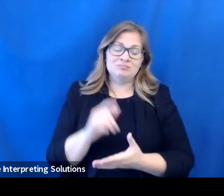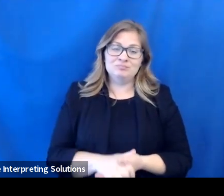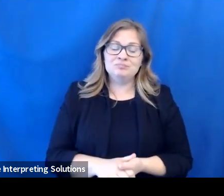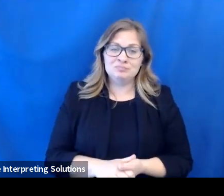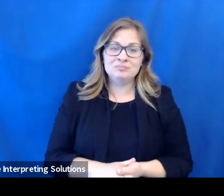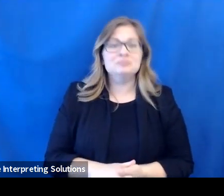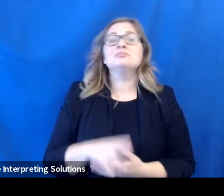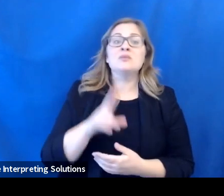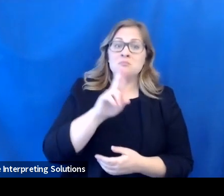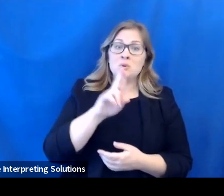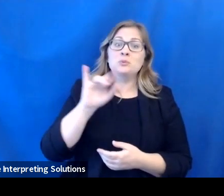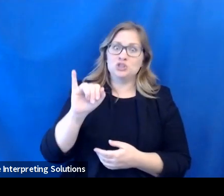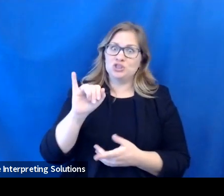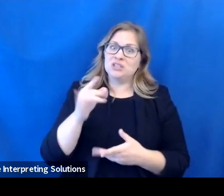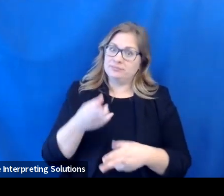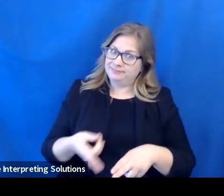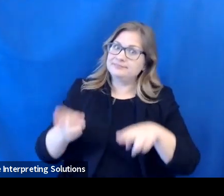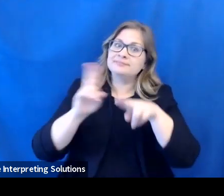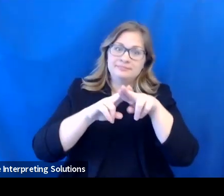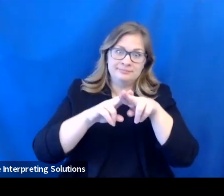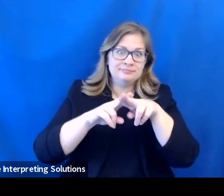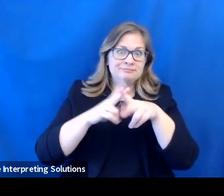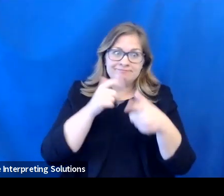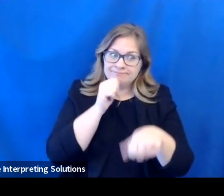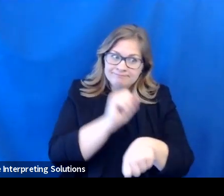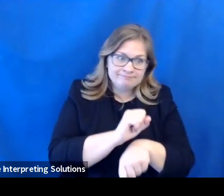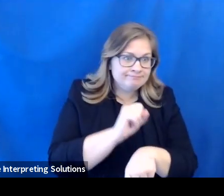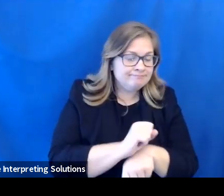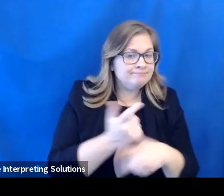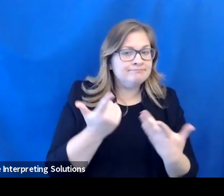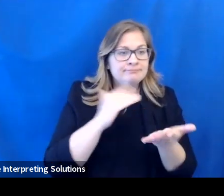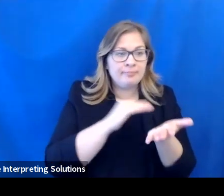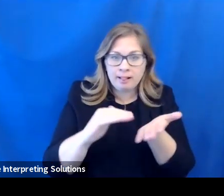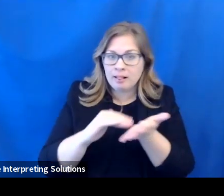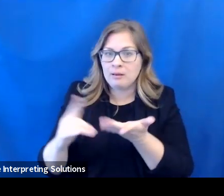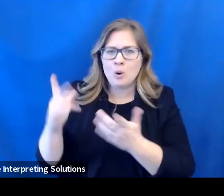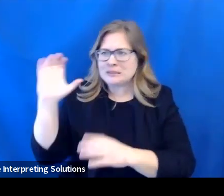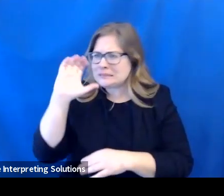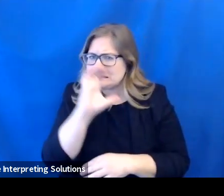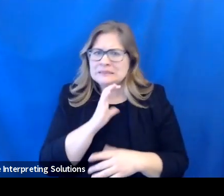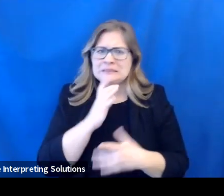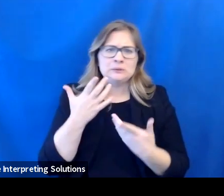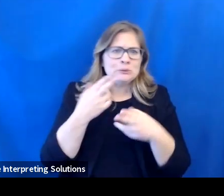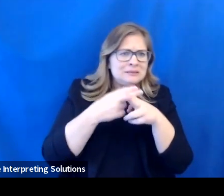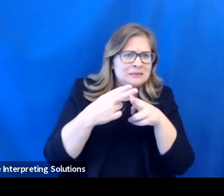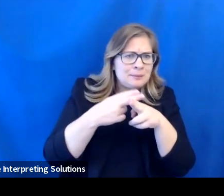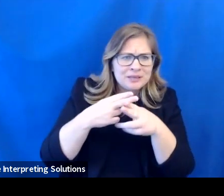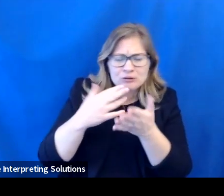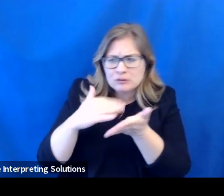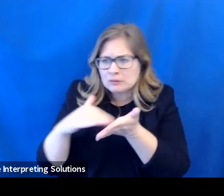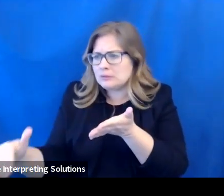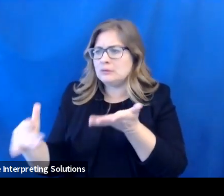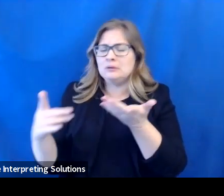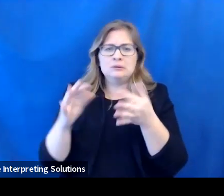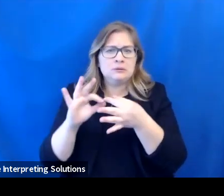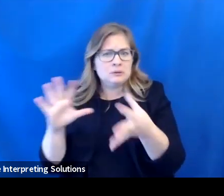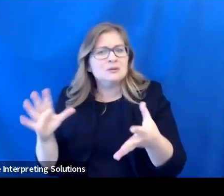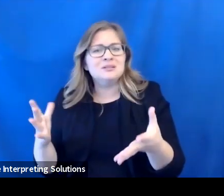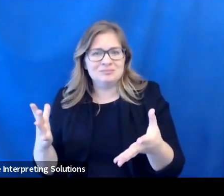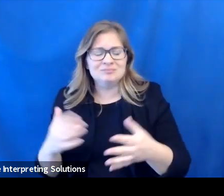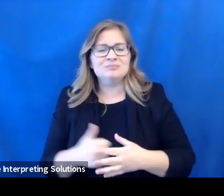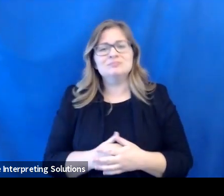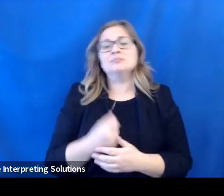searching for work, and many of them are just temporarily furloughed or laid off. But it just gives you a sense of the scope of those numbers. 11.4% of our labor